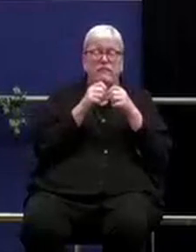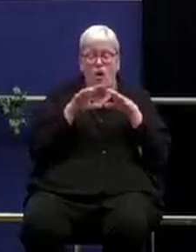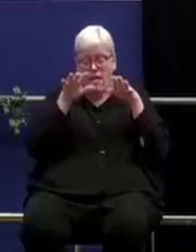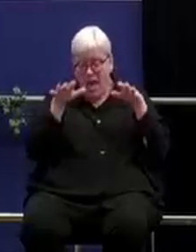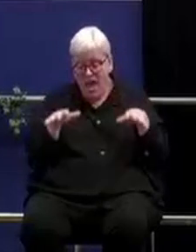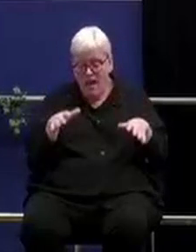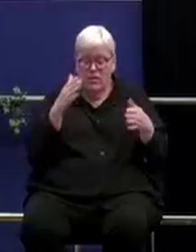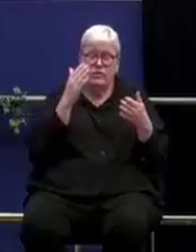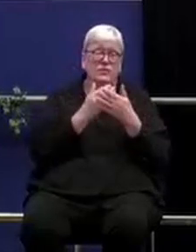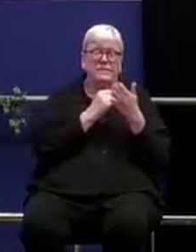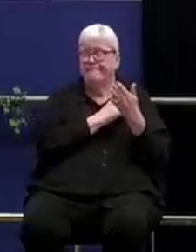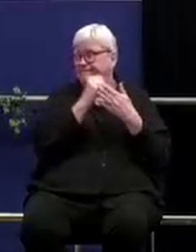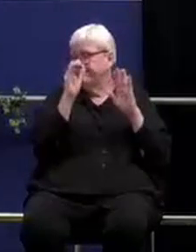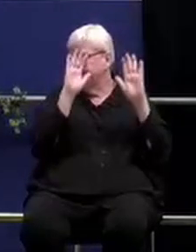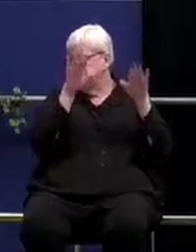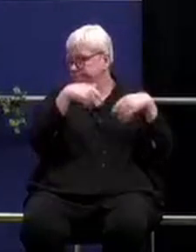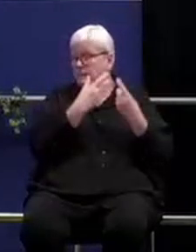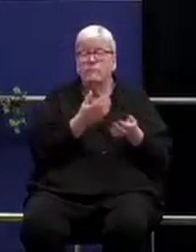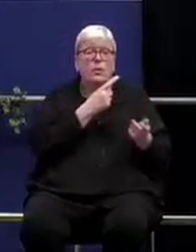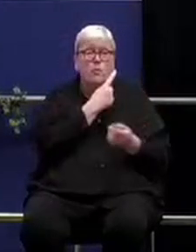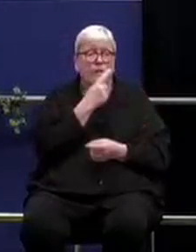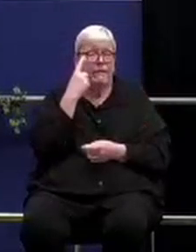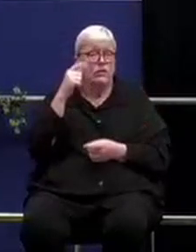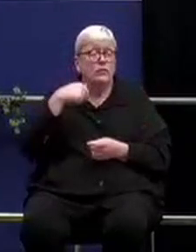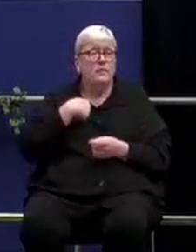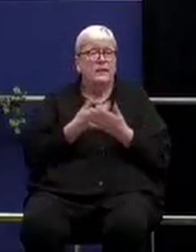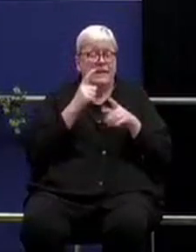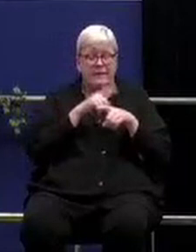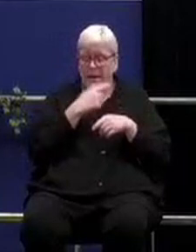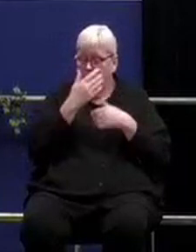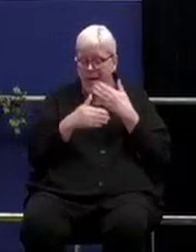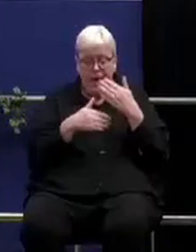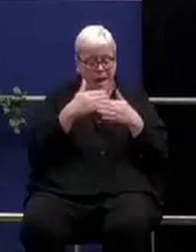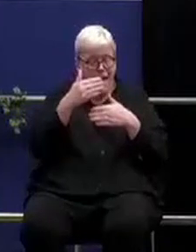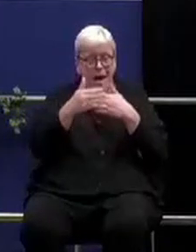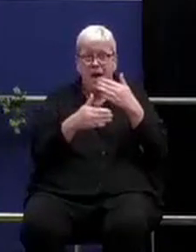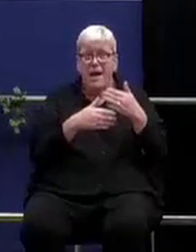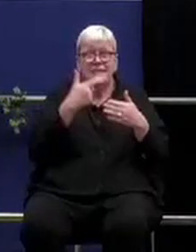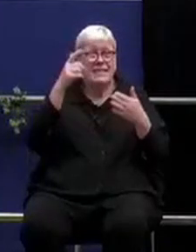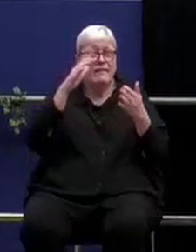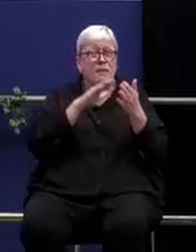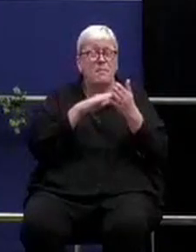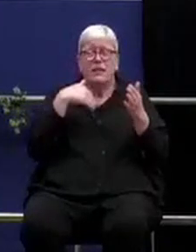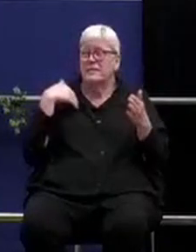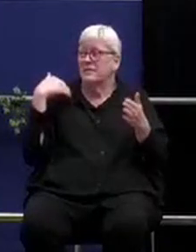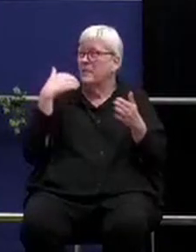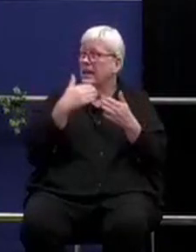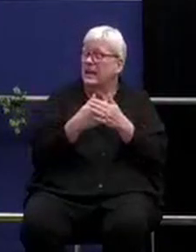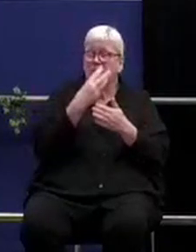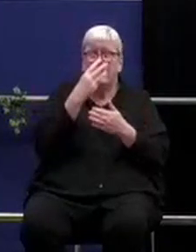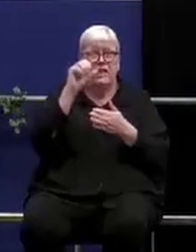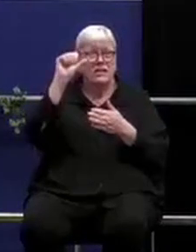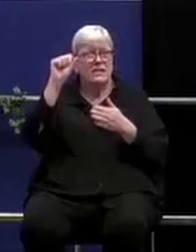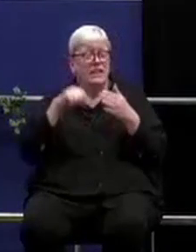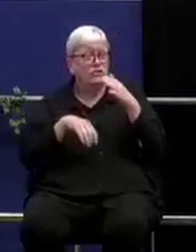half-lives appeared to be endless. It proved to me that time was indeed passing. 7 months of a supposed 36 in total, to